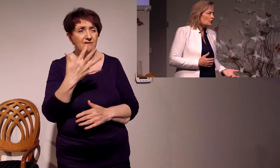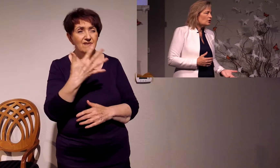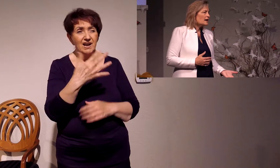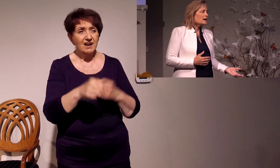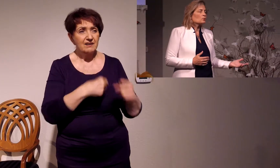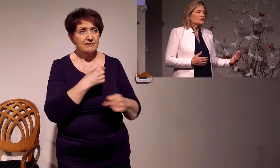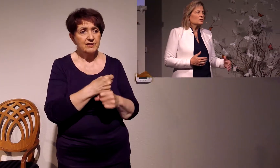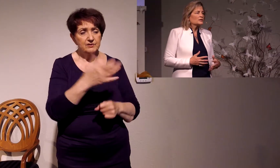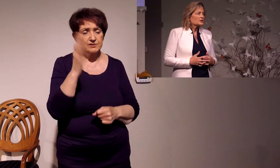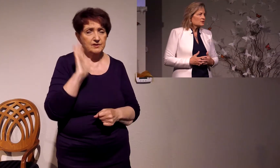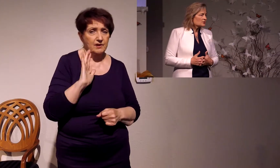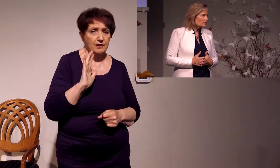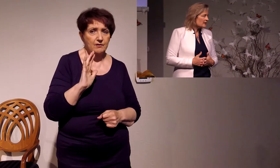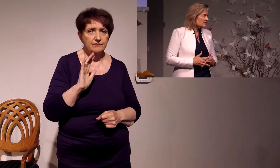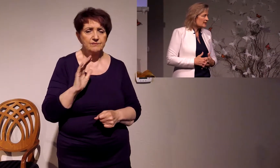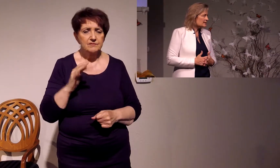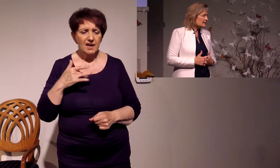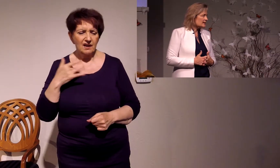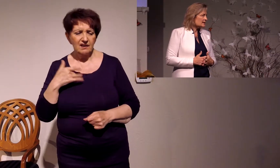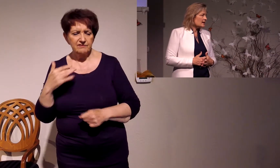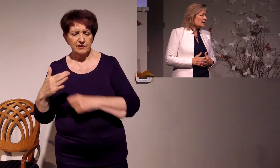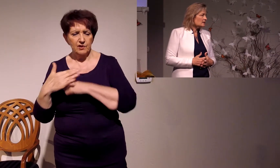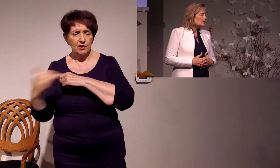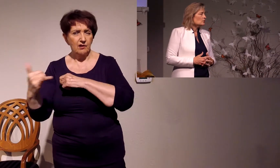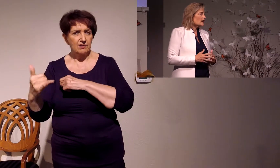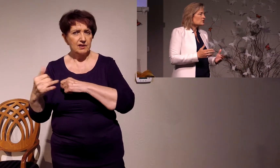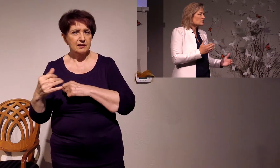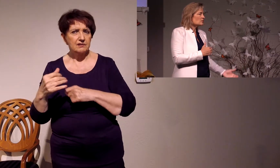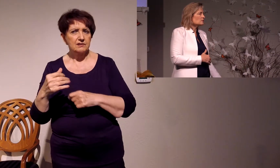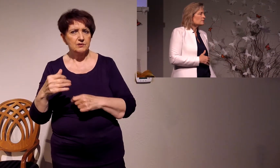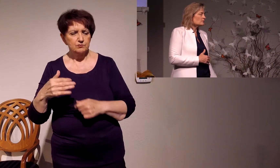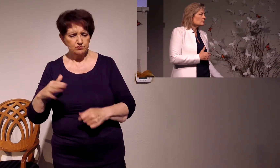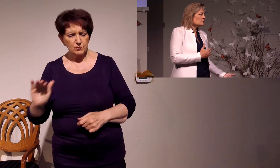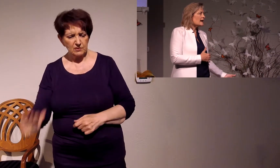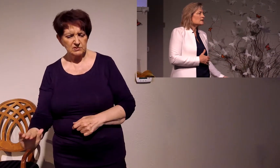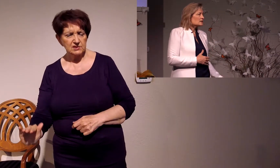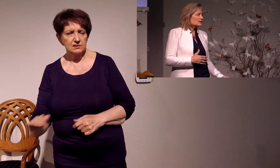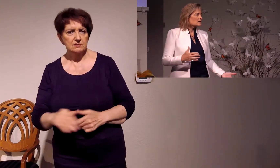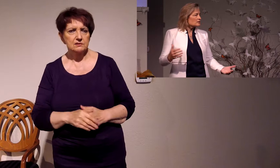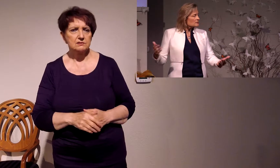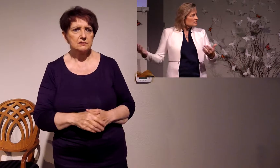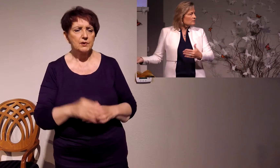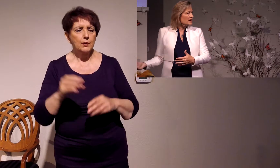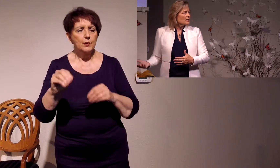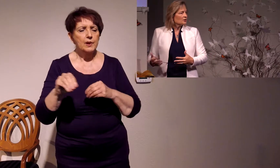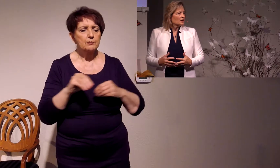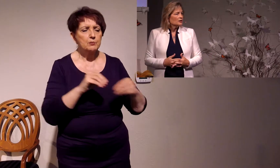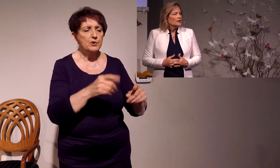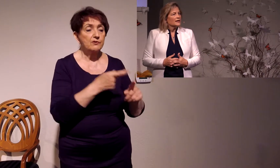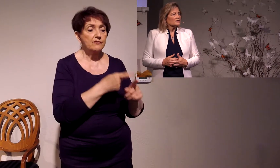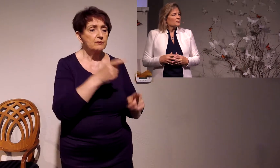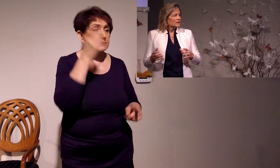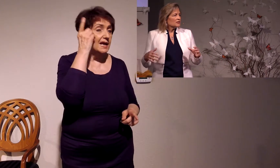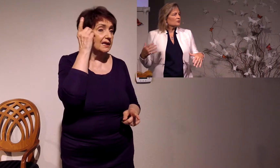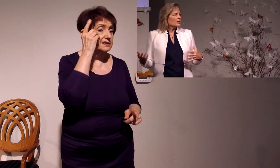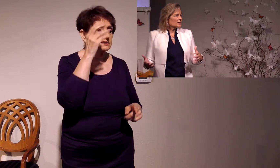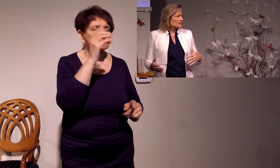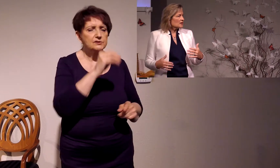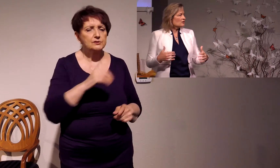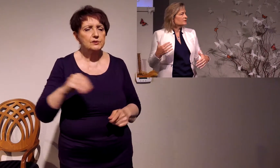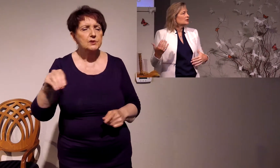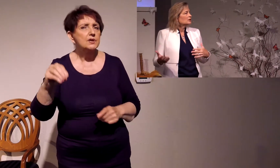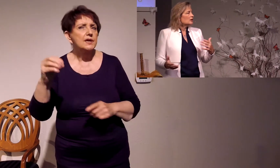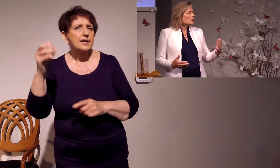little girl. I got really serious about it in 1998 when I actually moved from Dallas, Texas to the Bay Area. And I spent a year